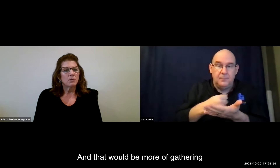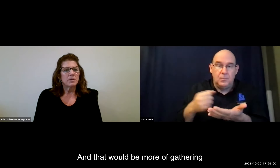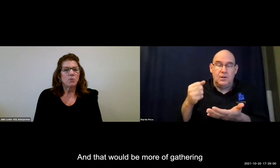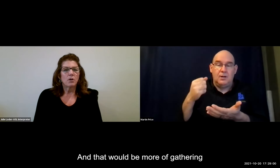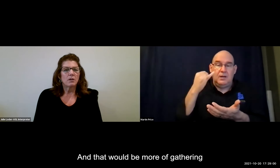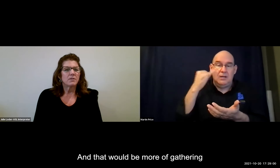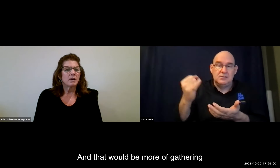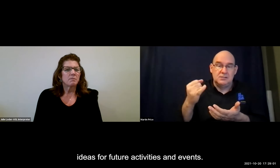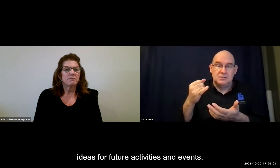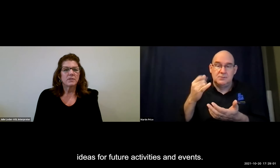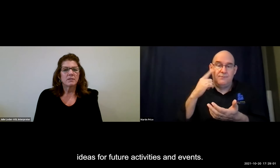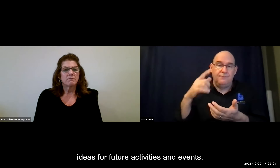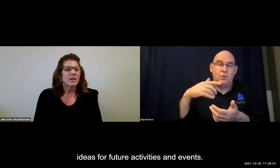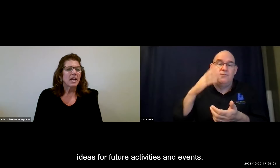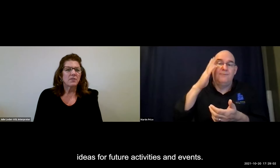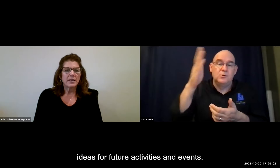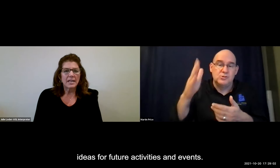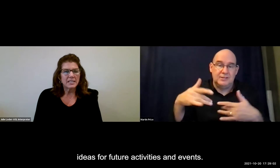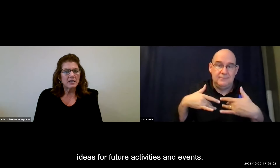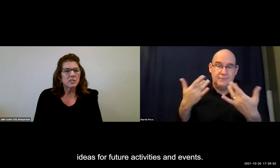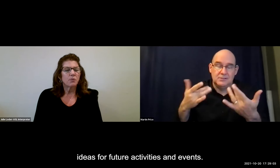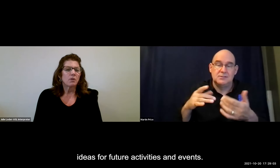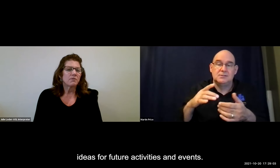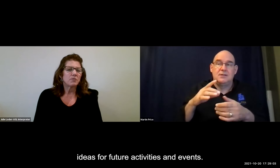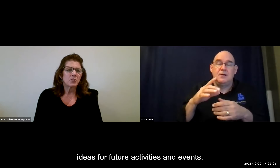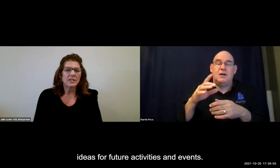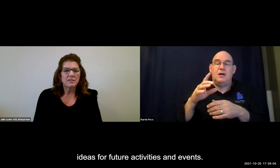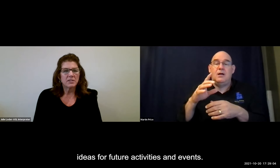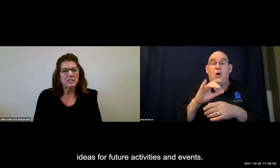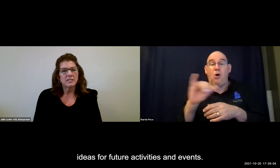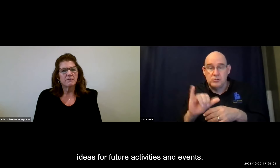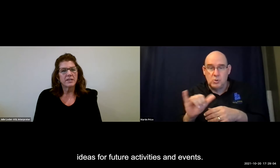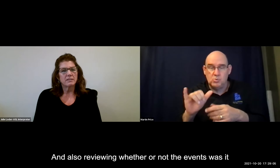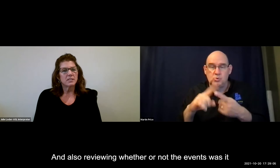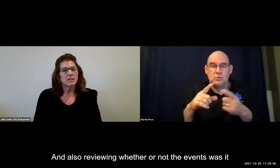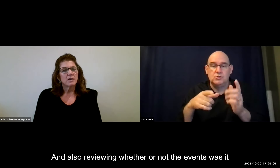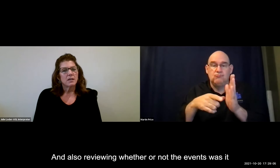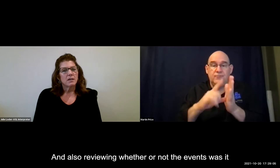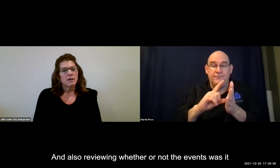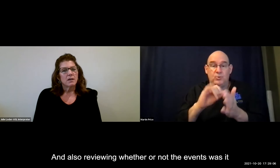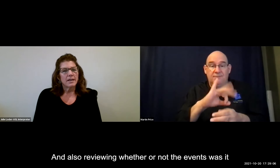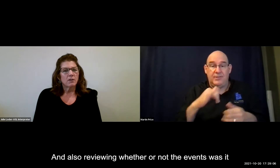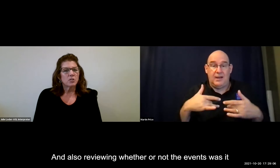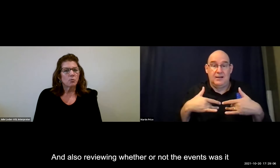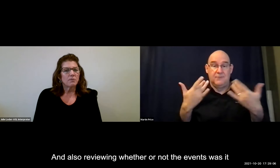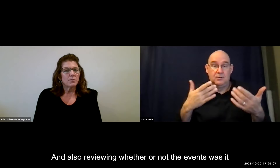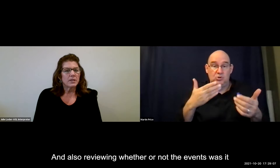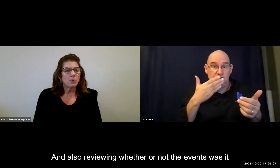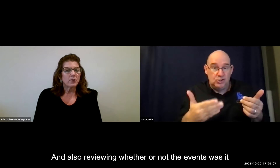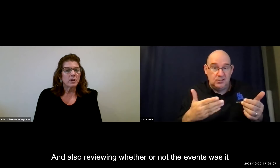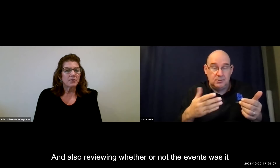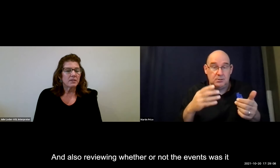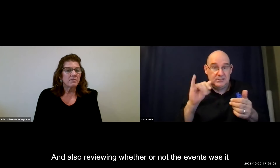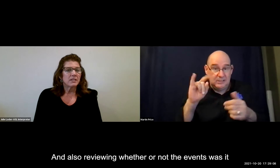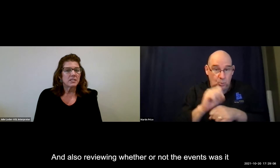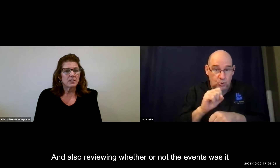And that would be more of gathering ideas for future activities and events, and also reviewing